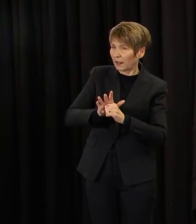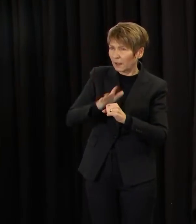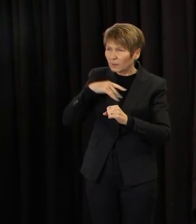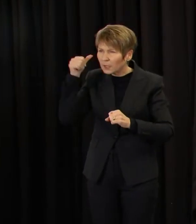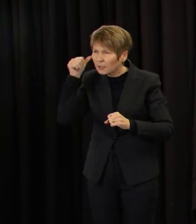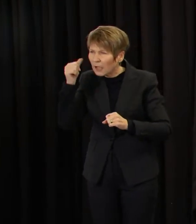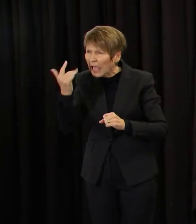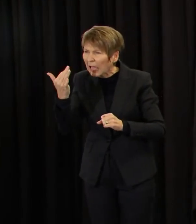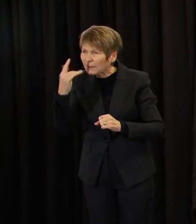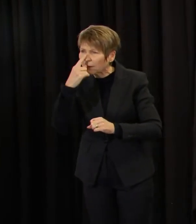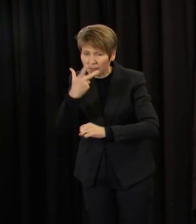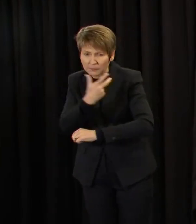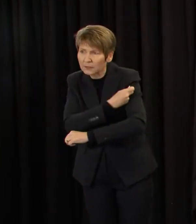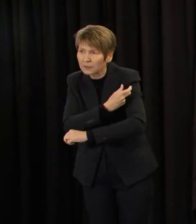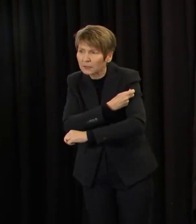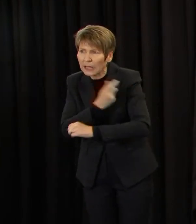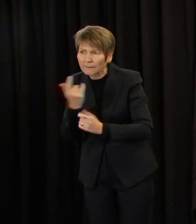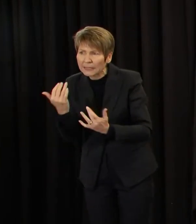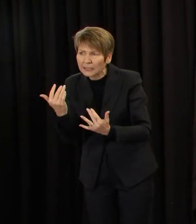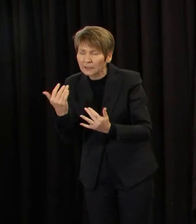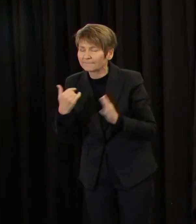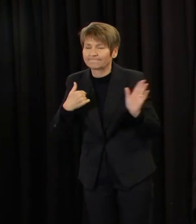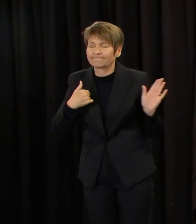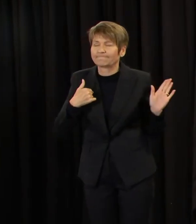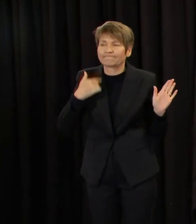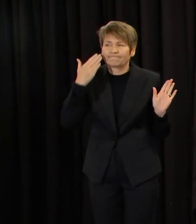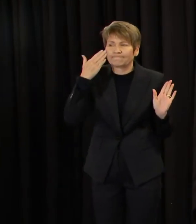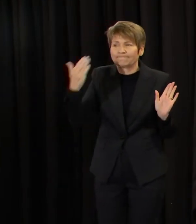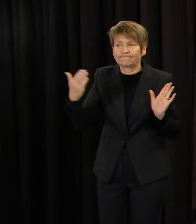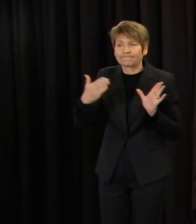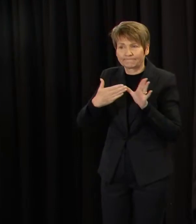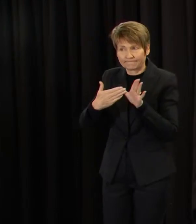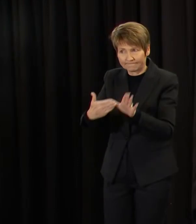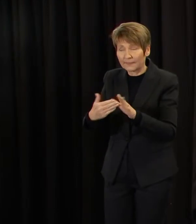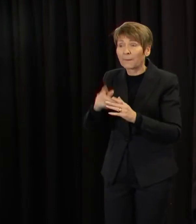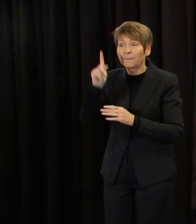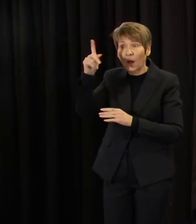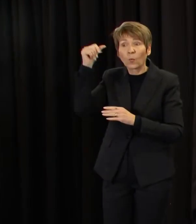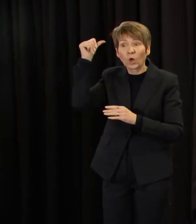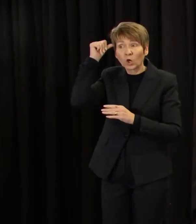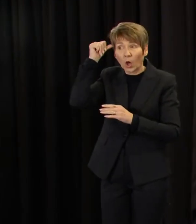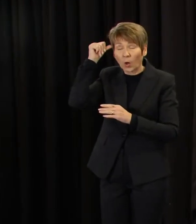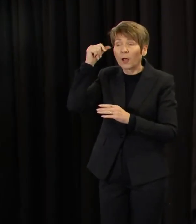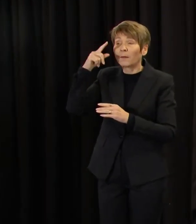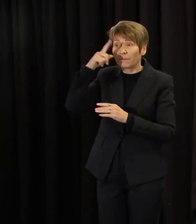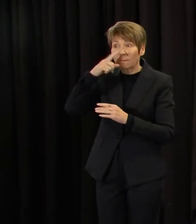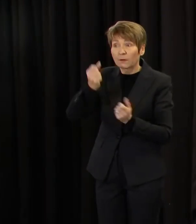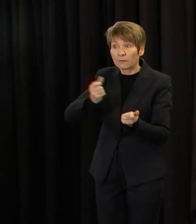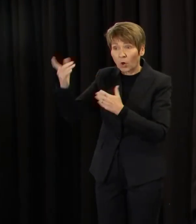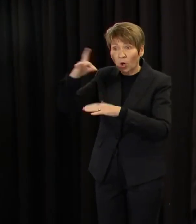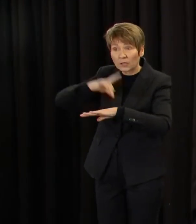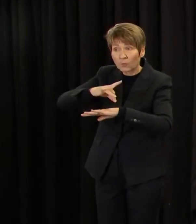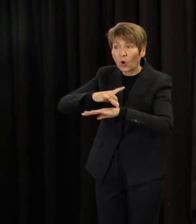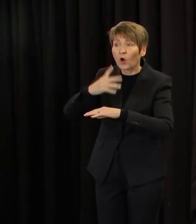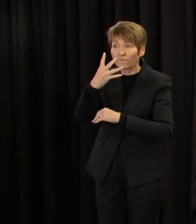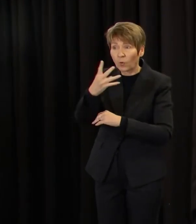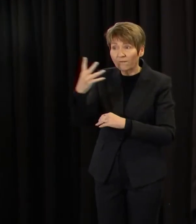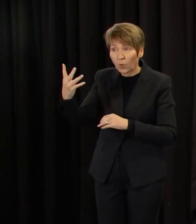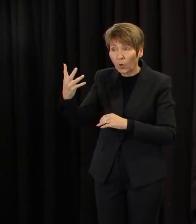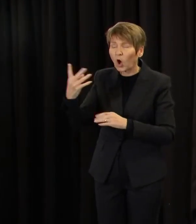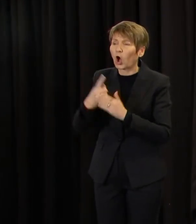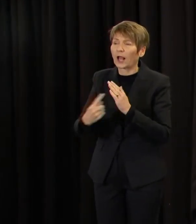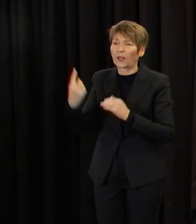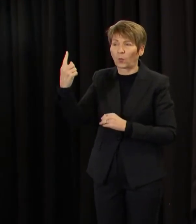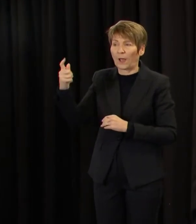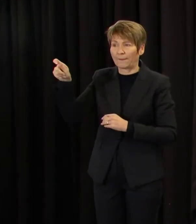the hospitalisation numbers, the numbers continue to be one that where of the 44 Victorians in hospital, my understanding is only one has had one dose of